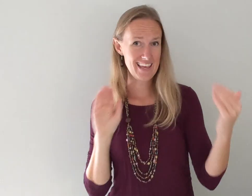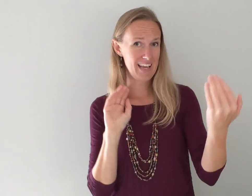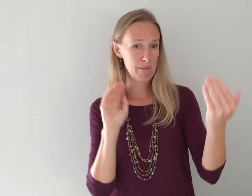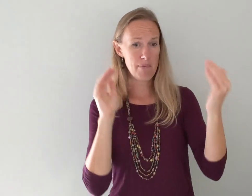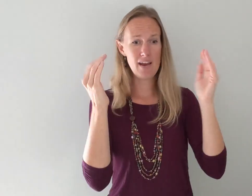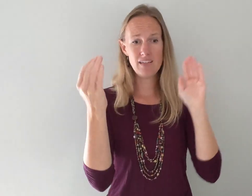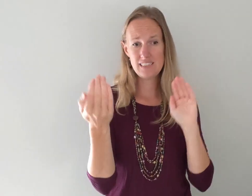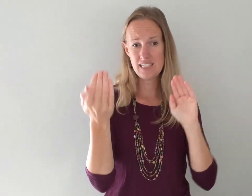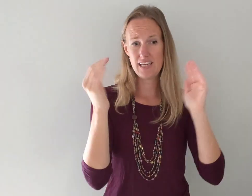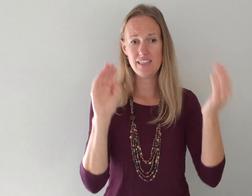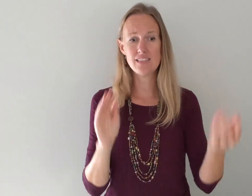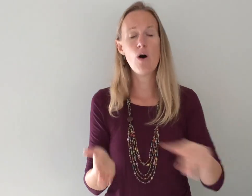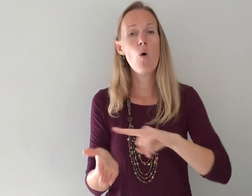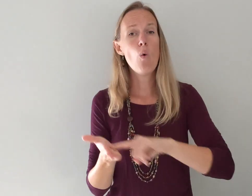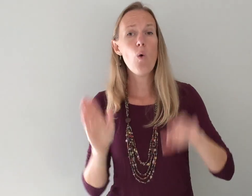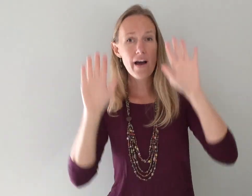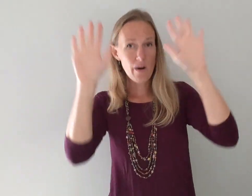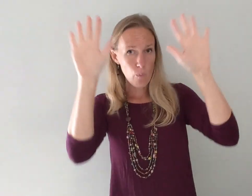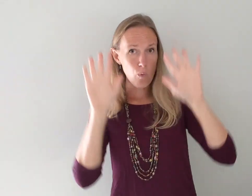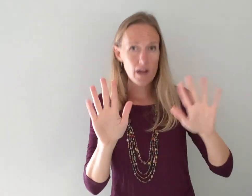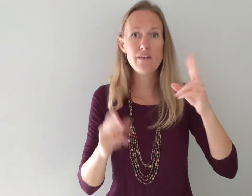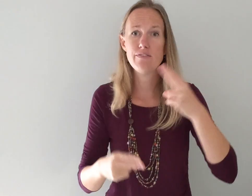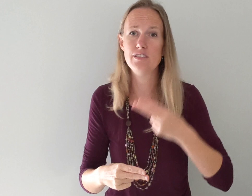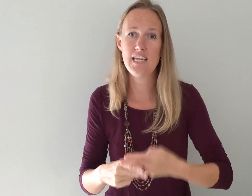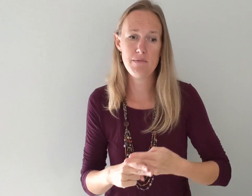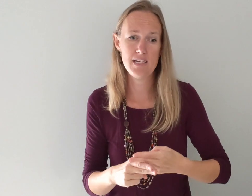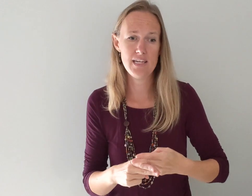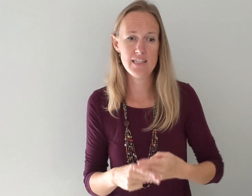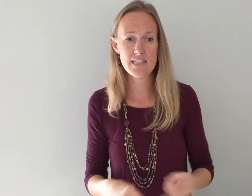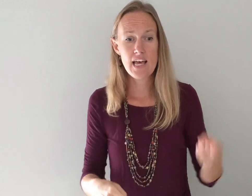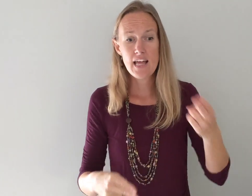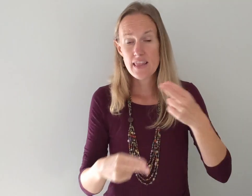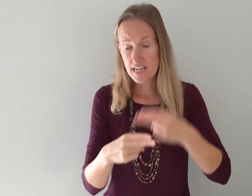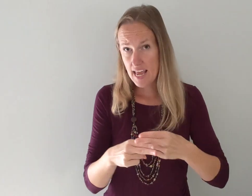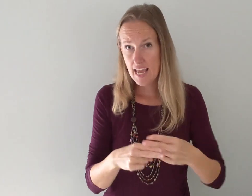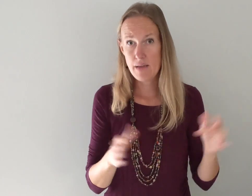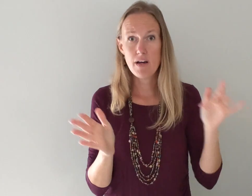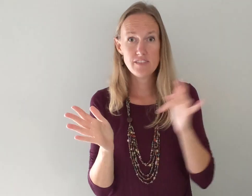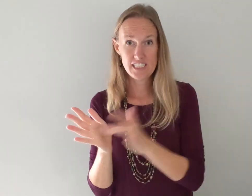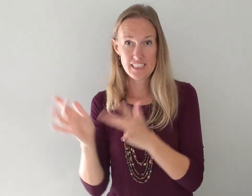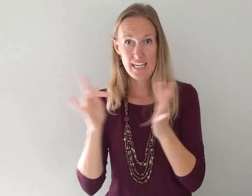Nothing compares to this. What a wonderful name it is. The name of Jesus.